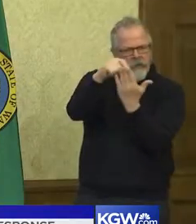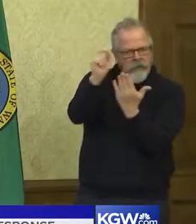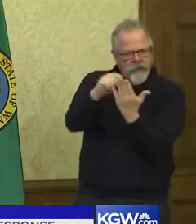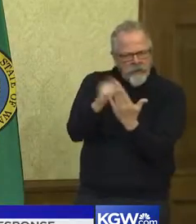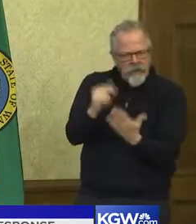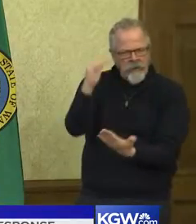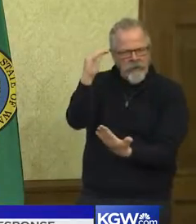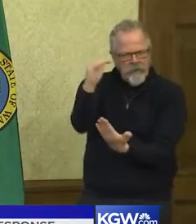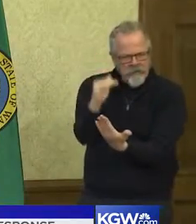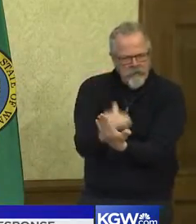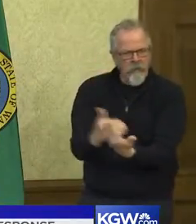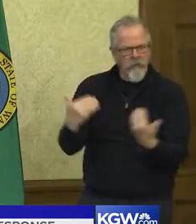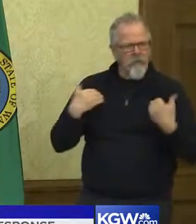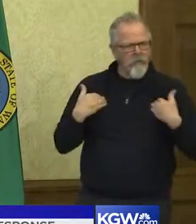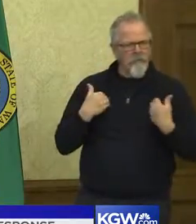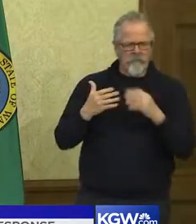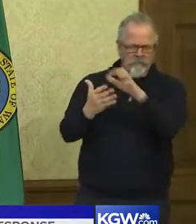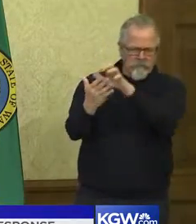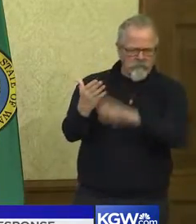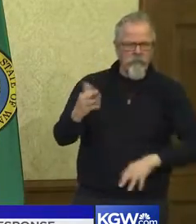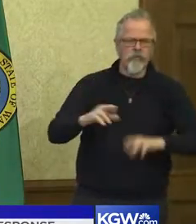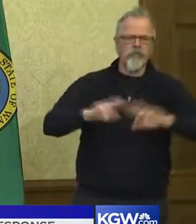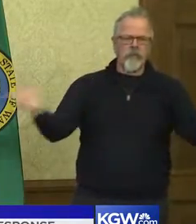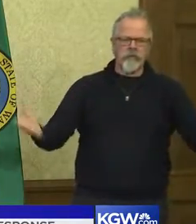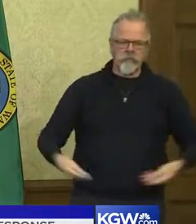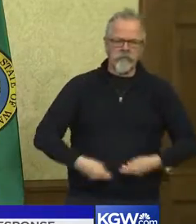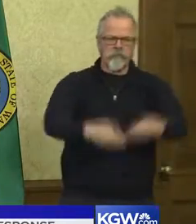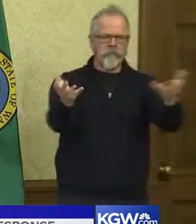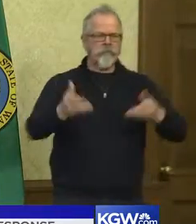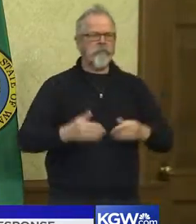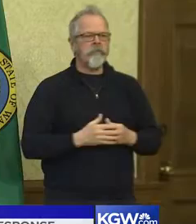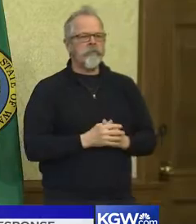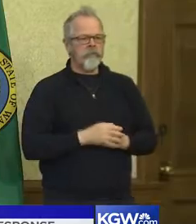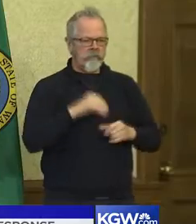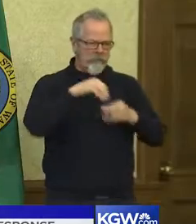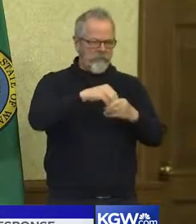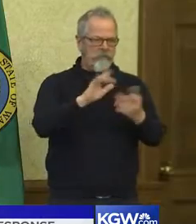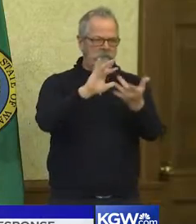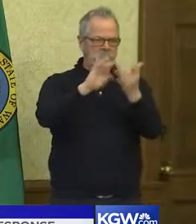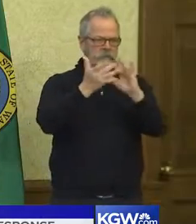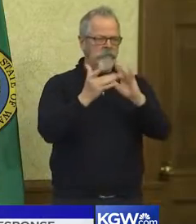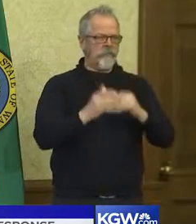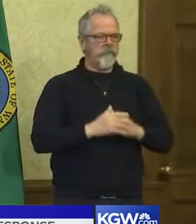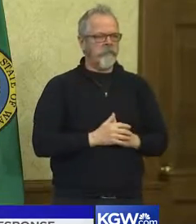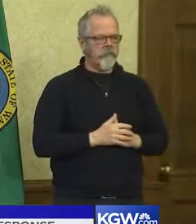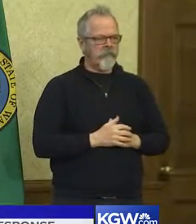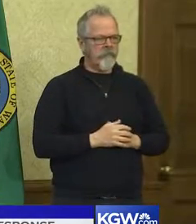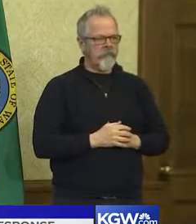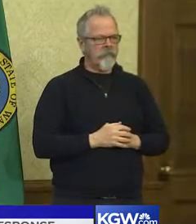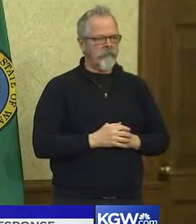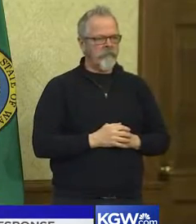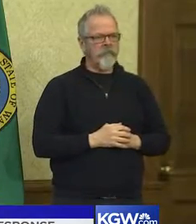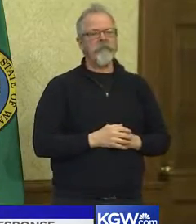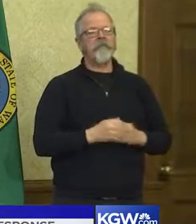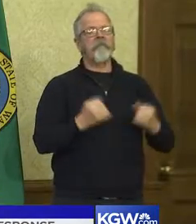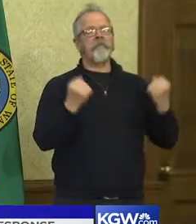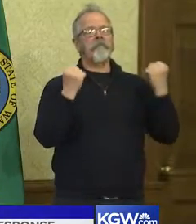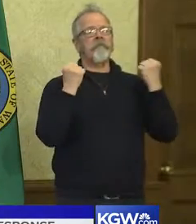question that's come up recently with regards to the numbers. So for example, last week we had a total